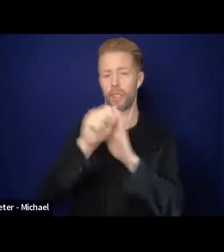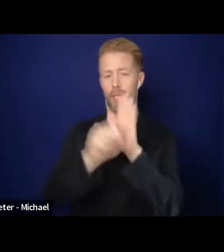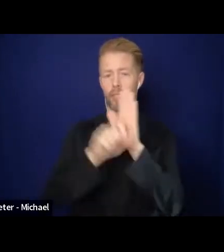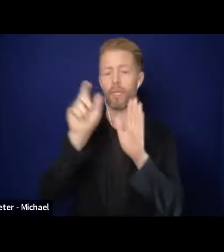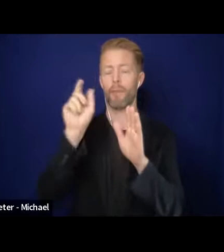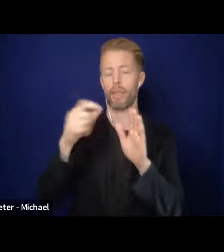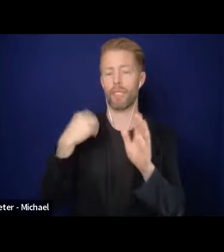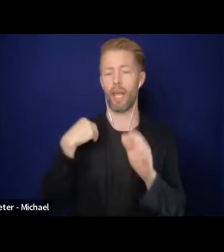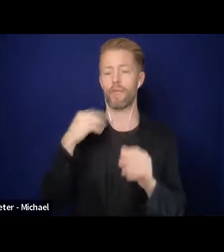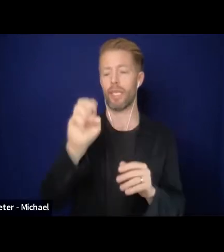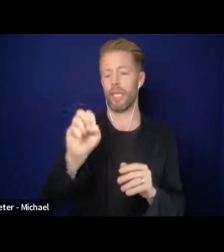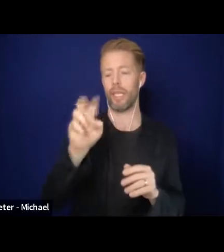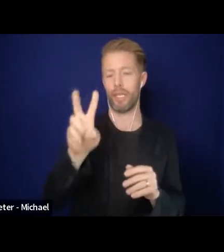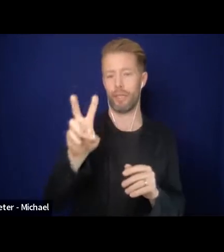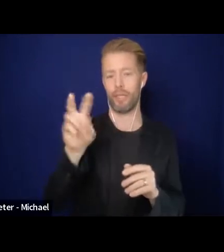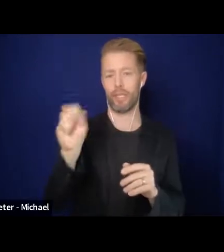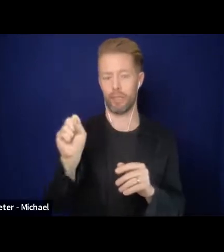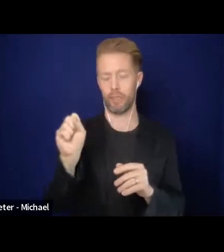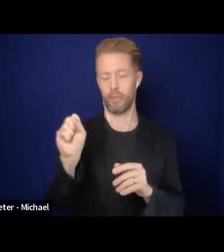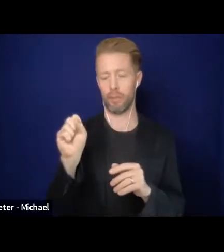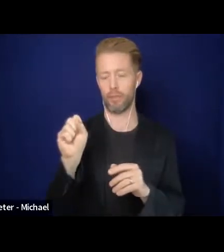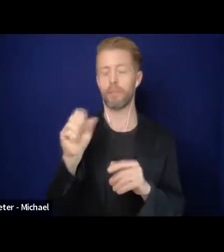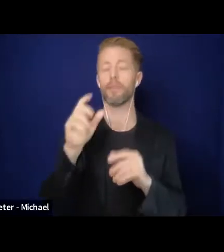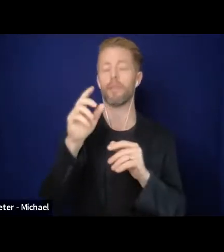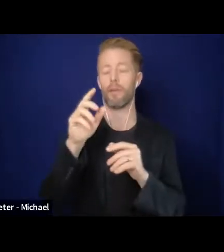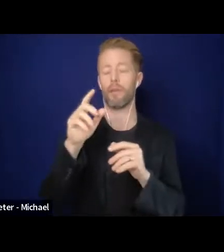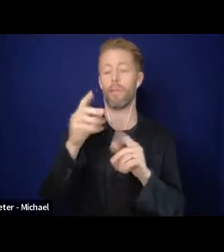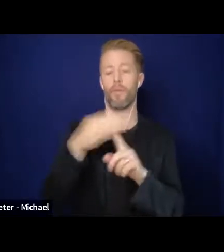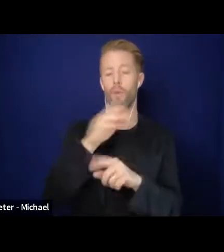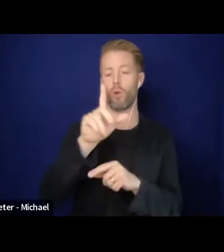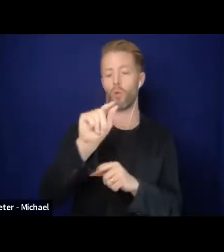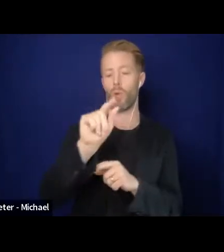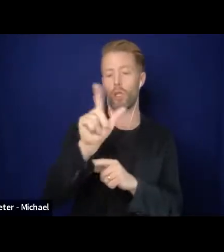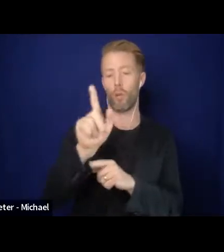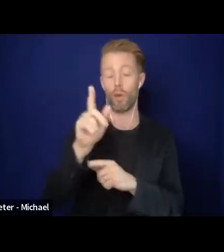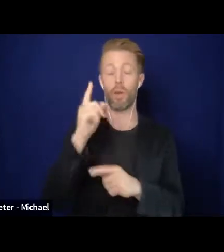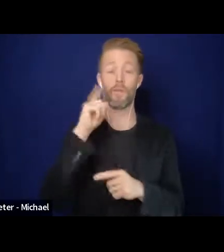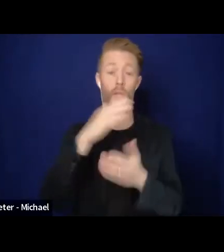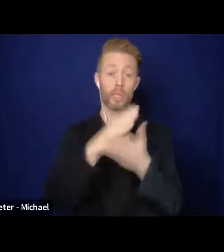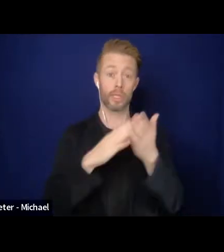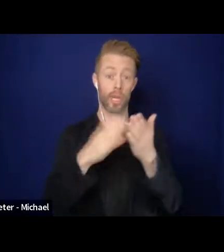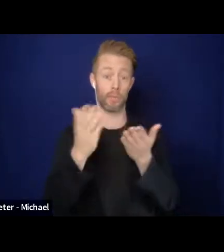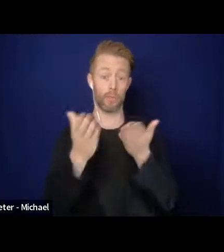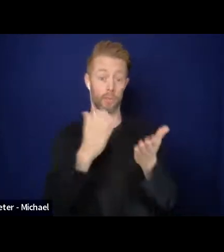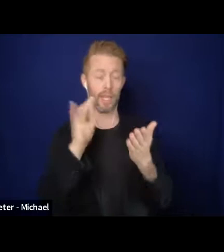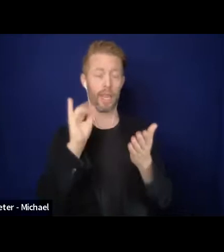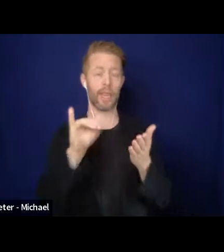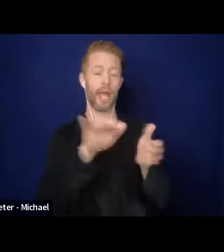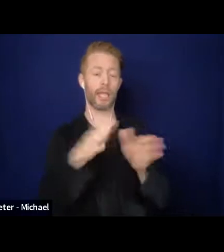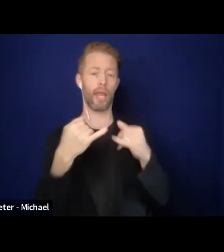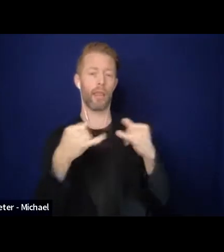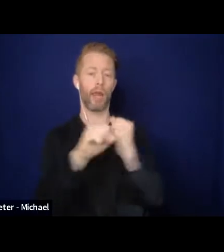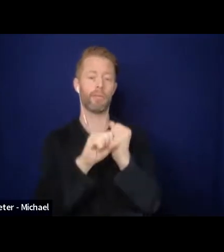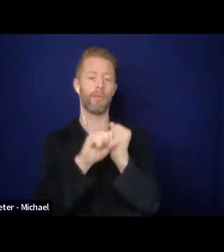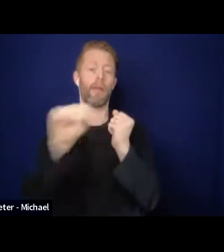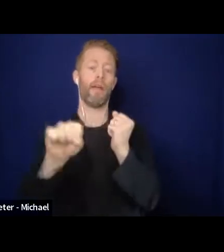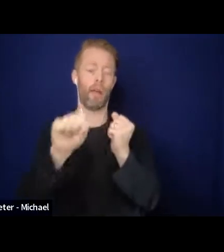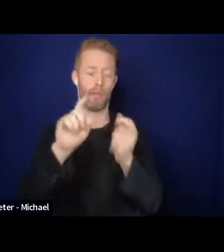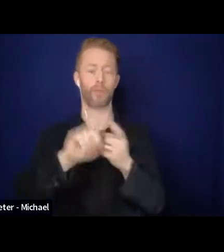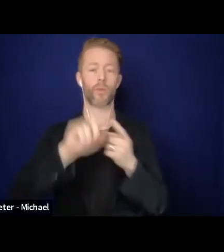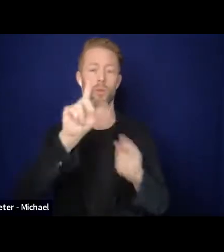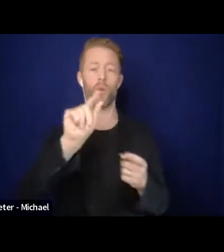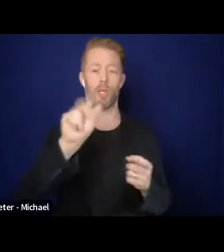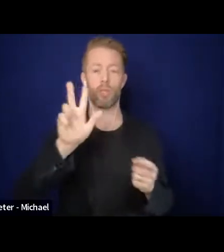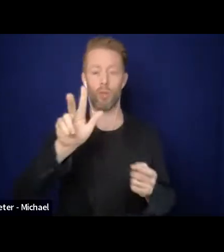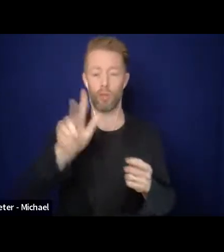EVV systems by 2021. And for some types of services, that deadline has extended to 2023. And